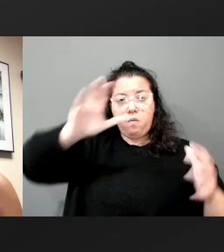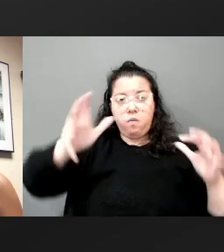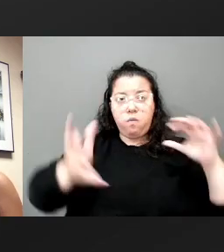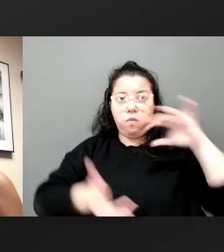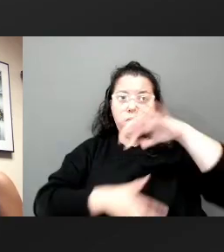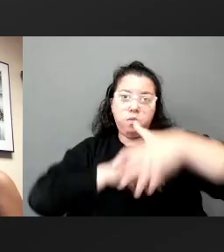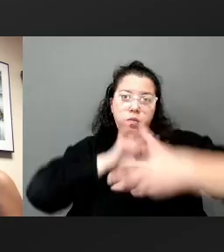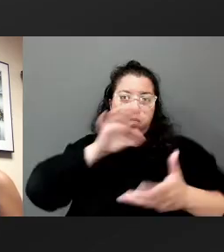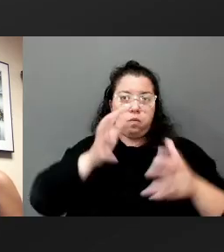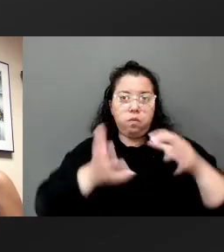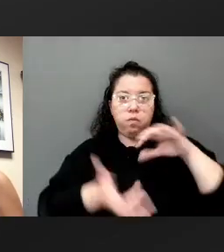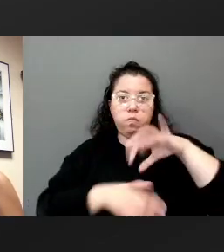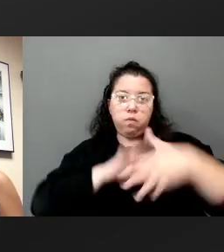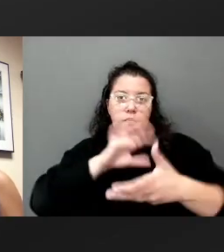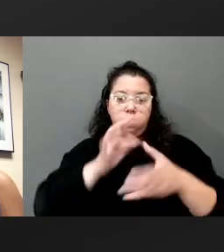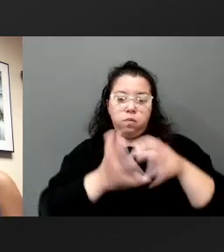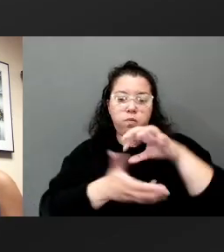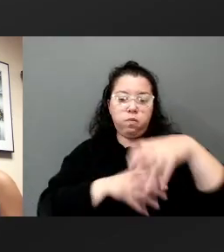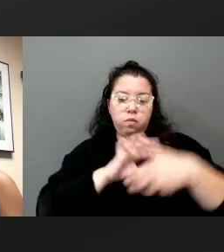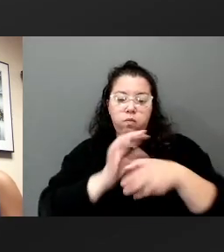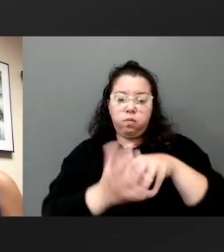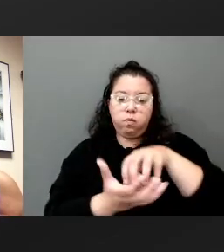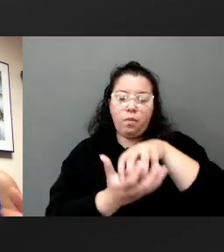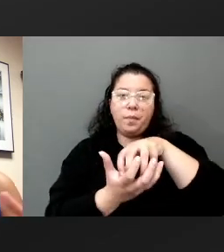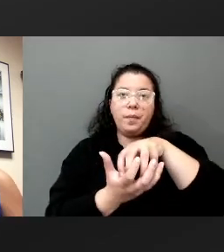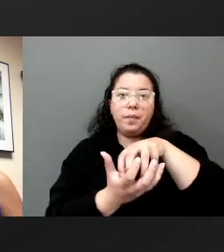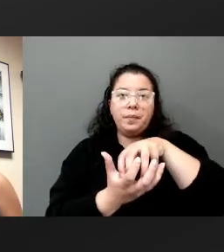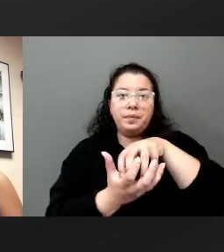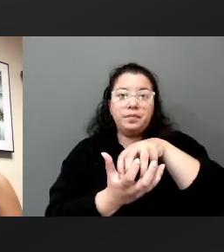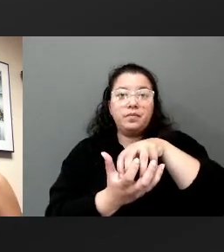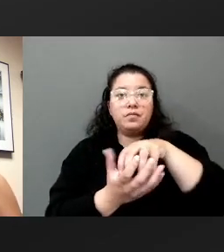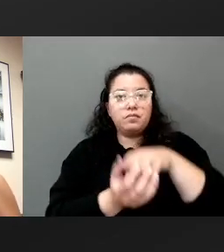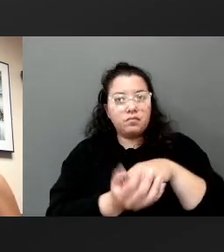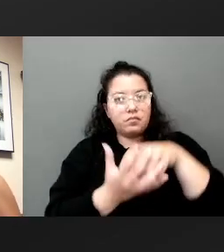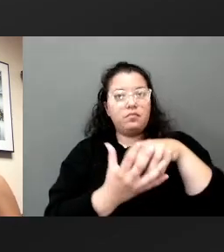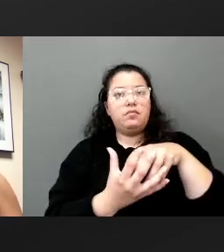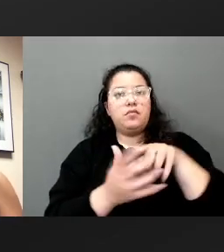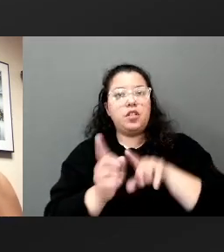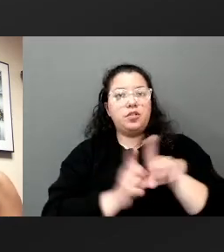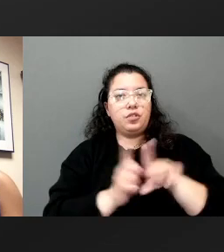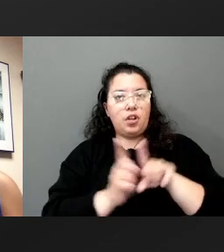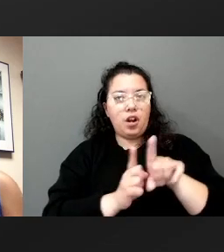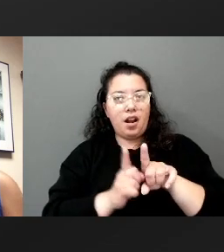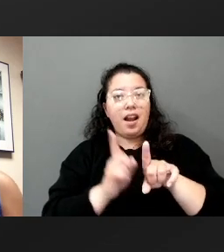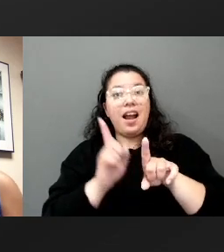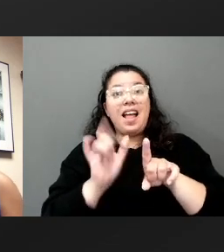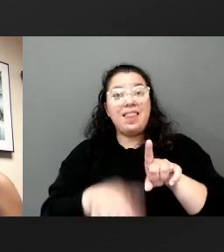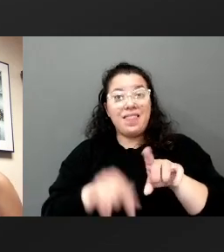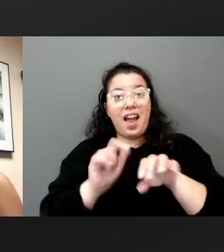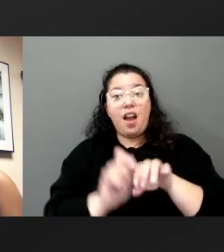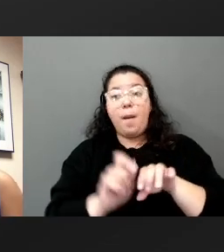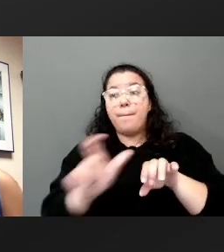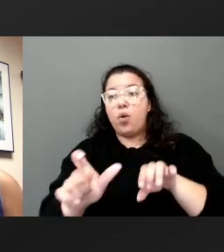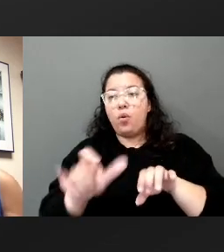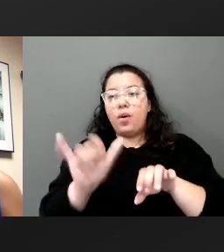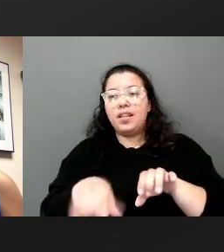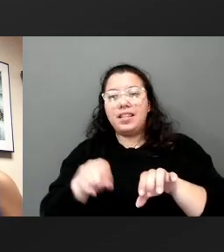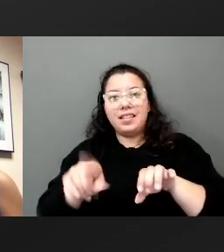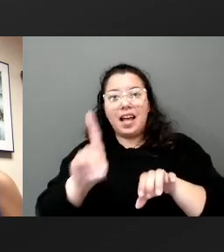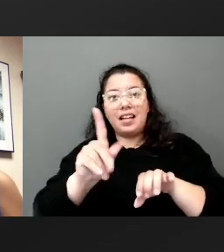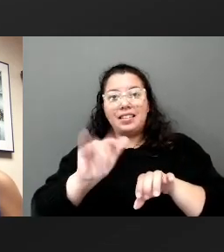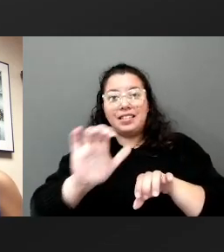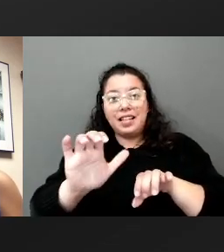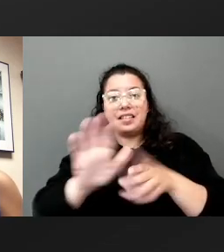forms a disk once the star is fully formed, and then from that disk is how planets form. So it's all tied together in this process. And so this